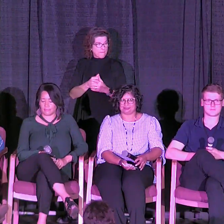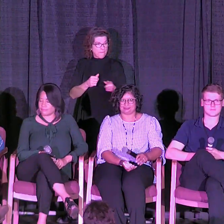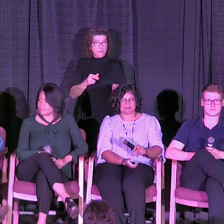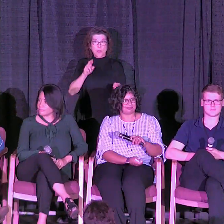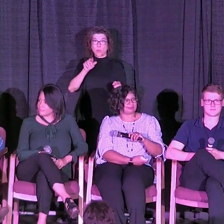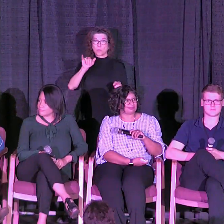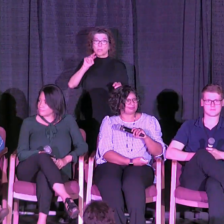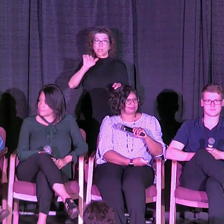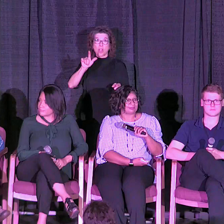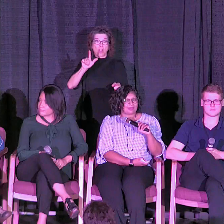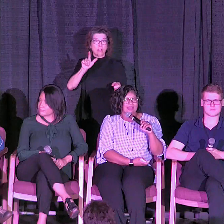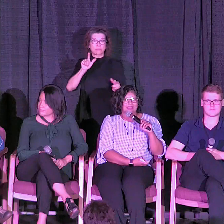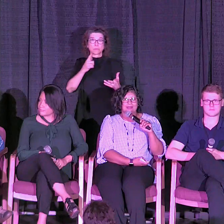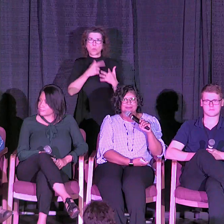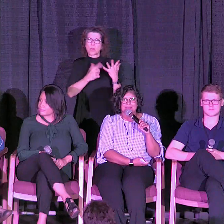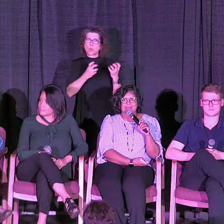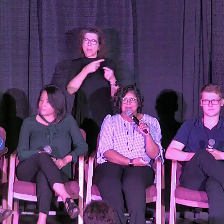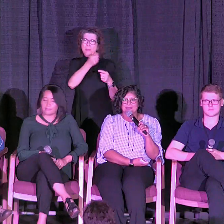Rinal, what would you like people to know?